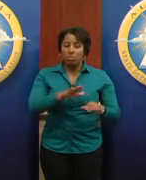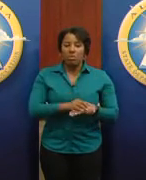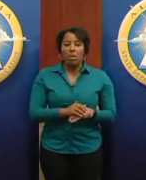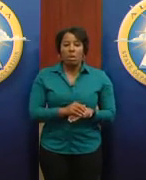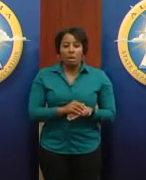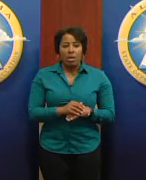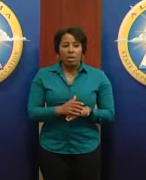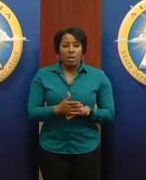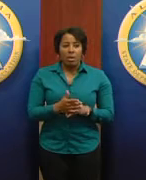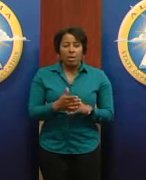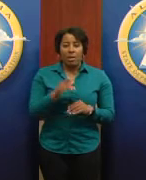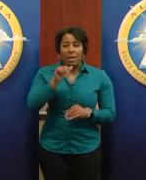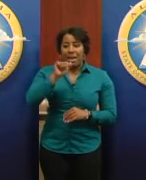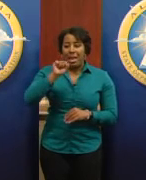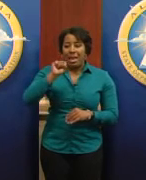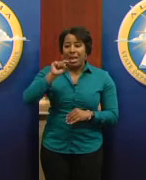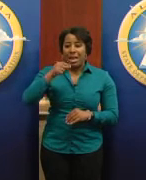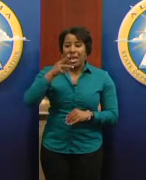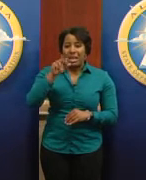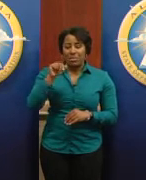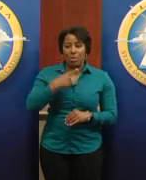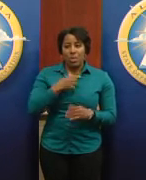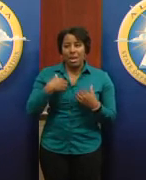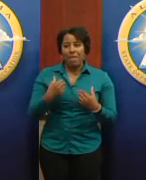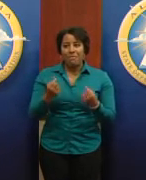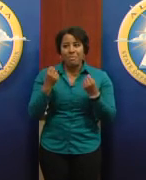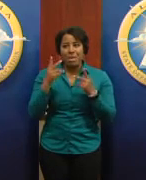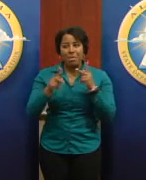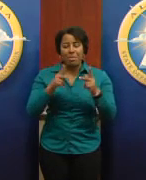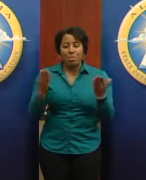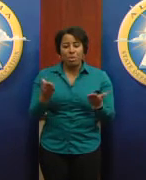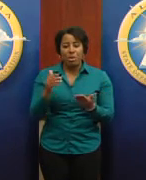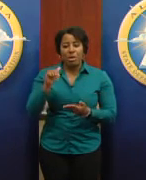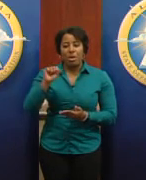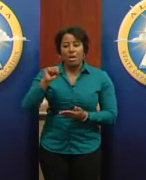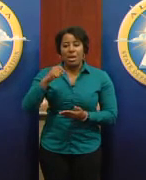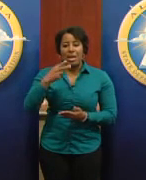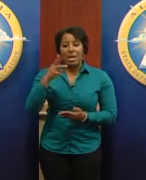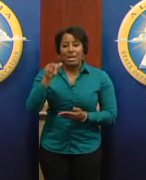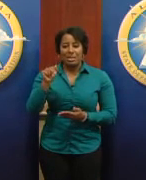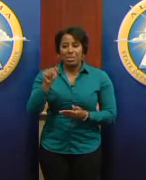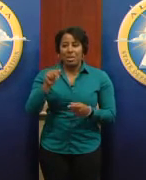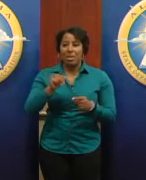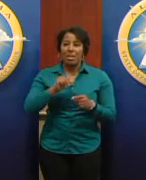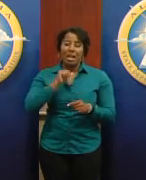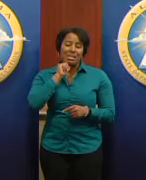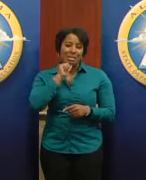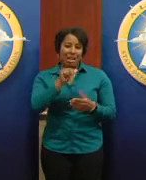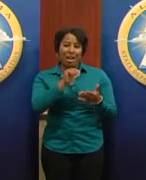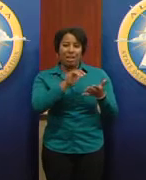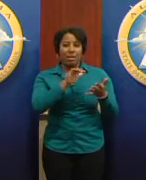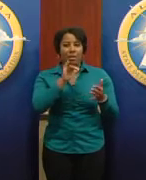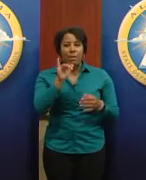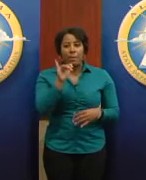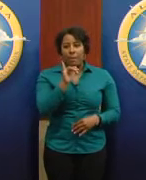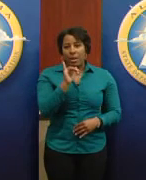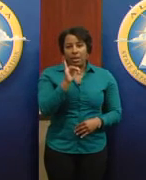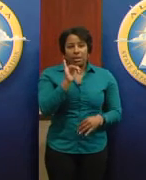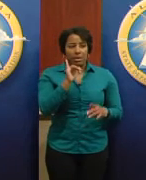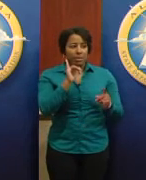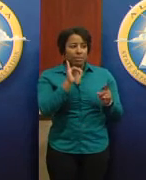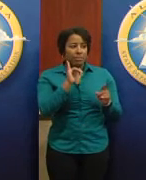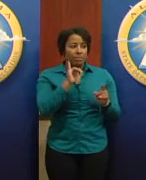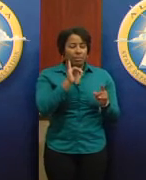which is overrepresented in our state, which wouldn't necessarily be considered immunocompromising, but certainly would put people at risk with